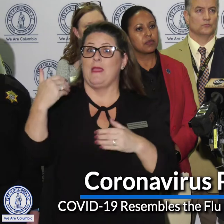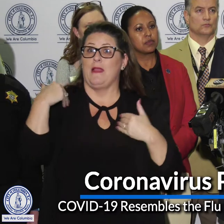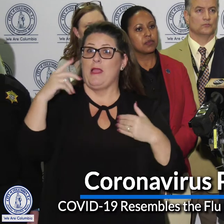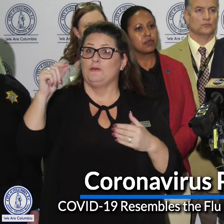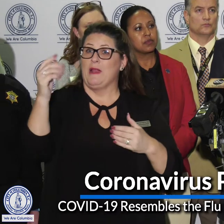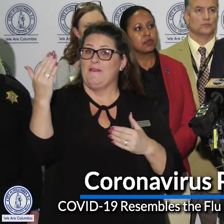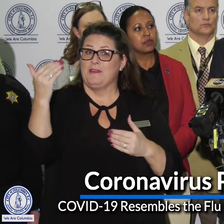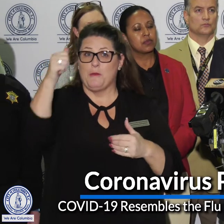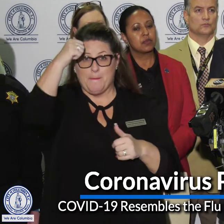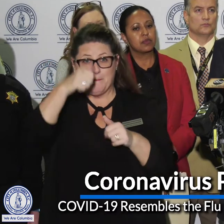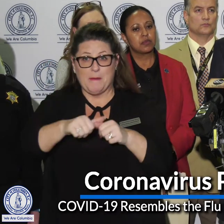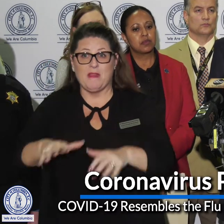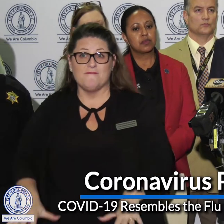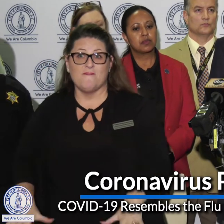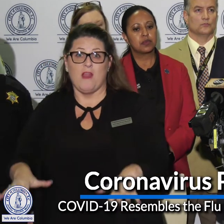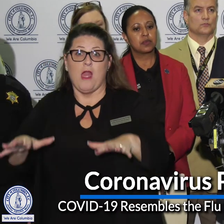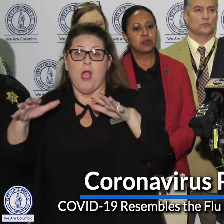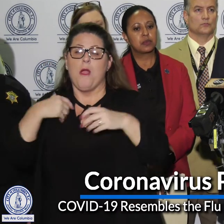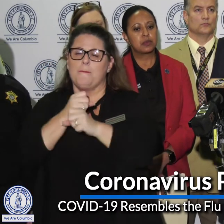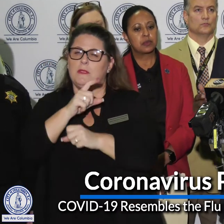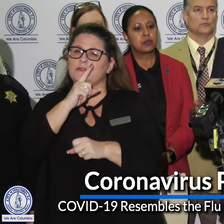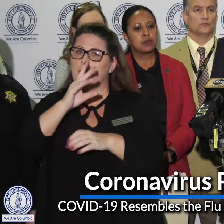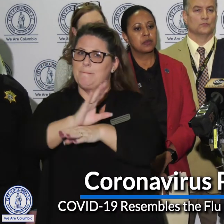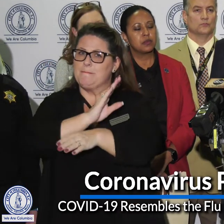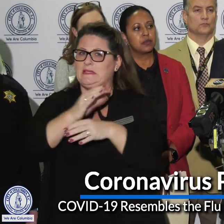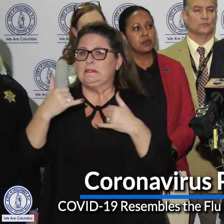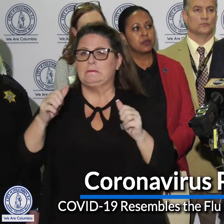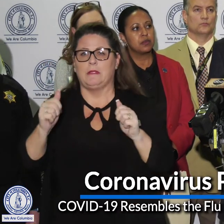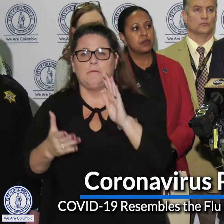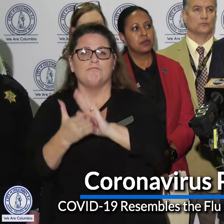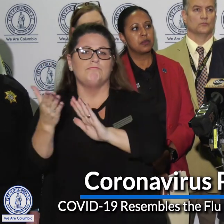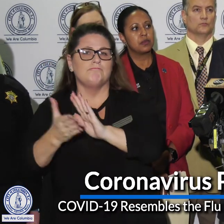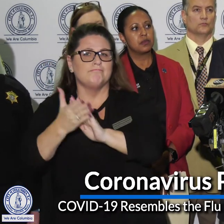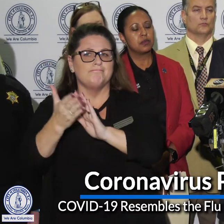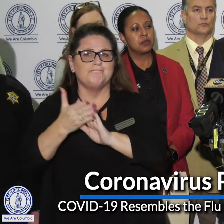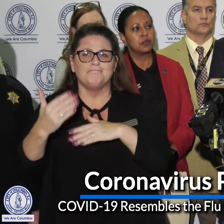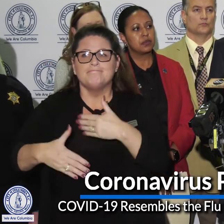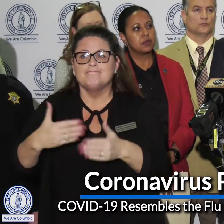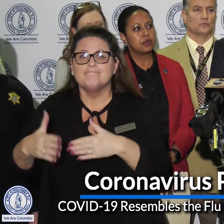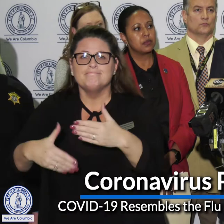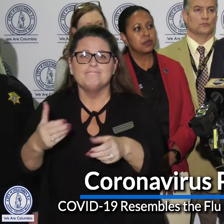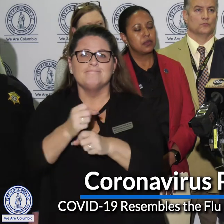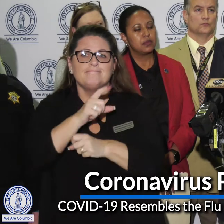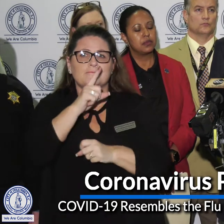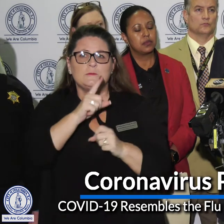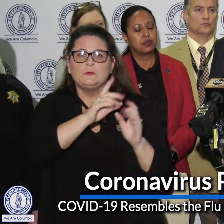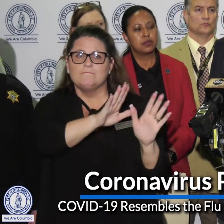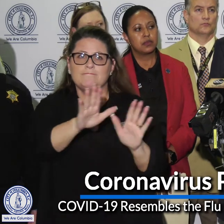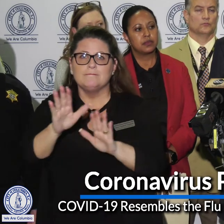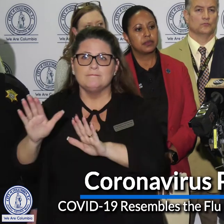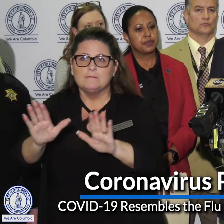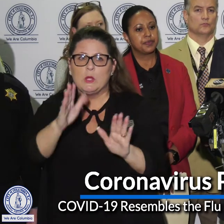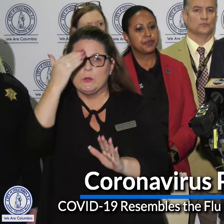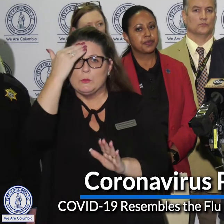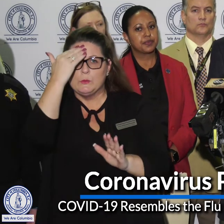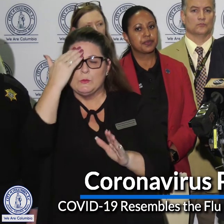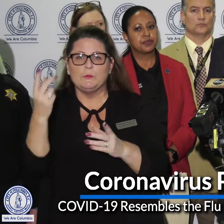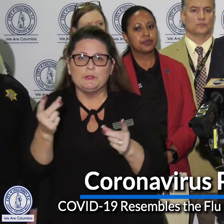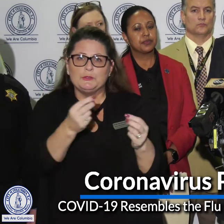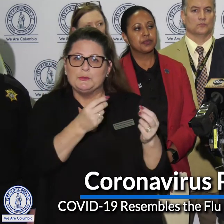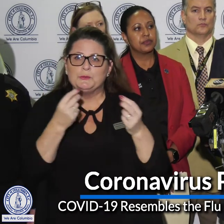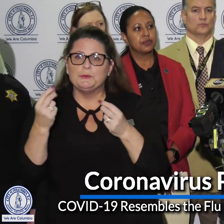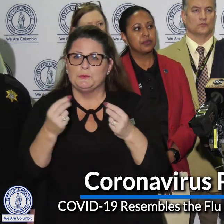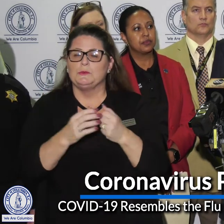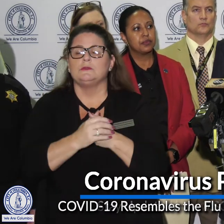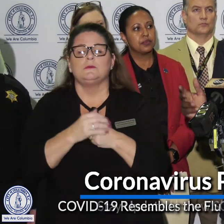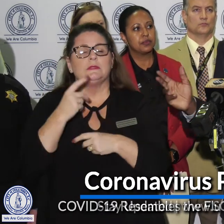flood, our business services continue to operate and continue to have those systems and processes in place. So we will continue